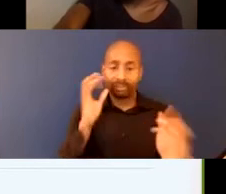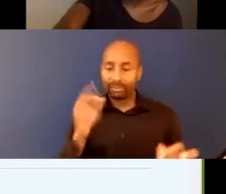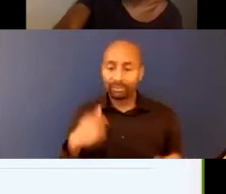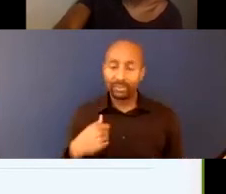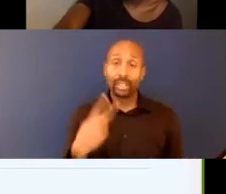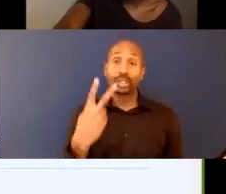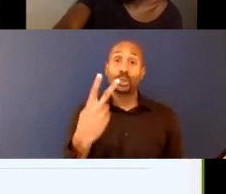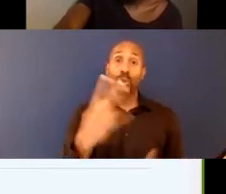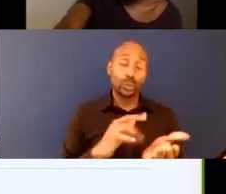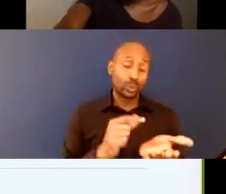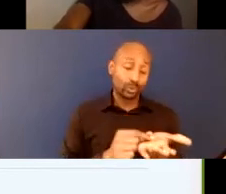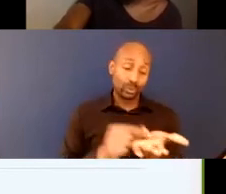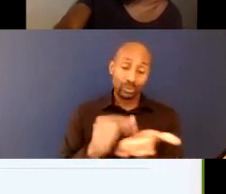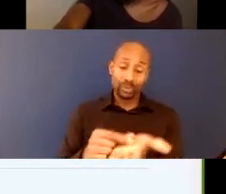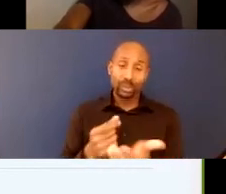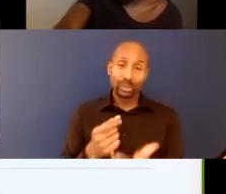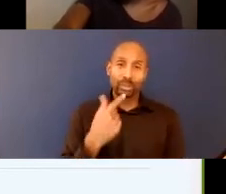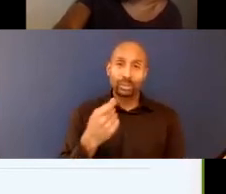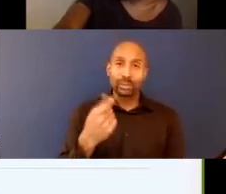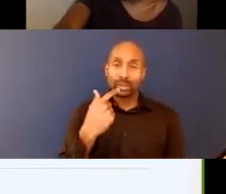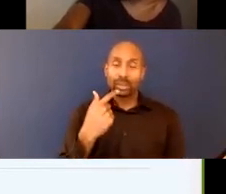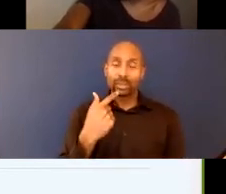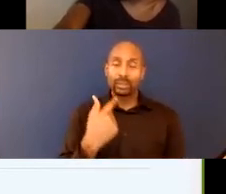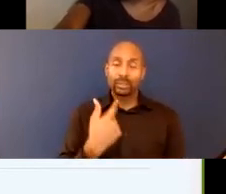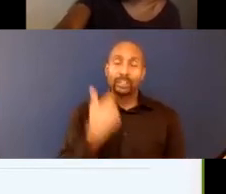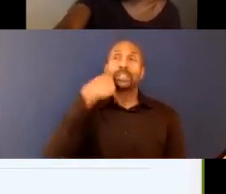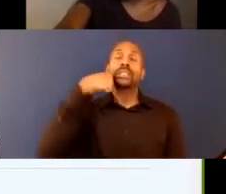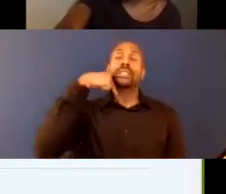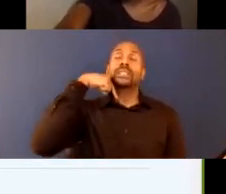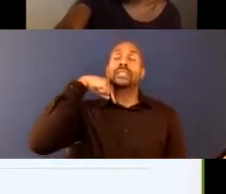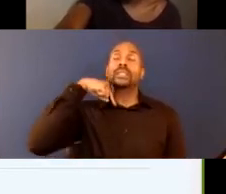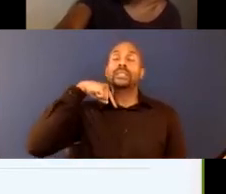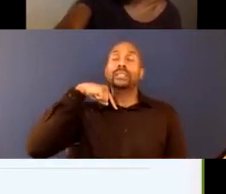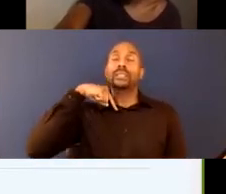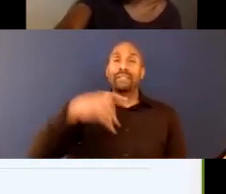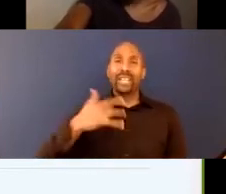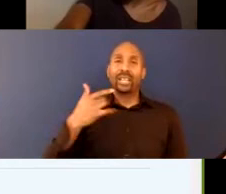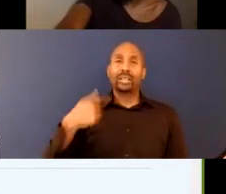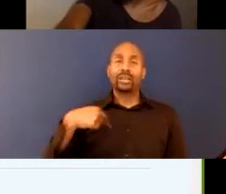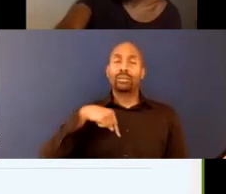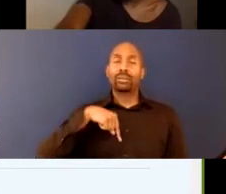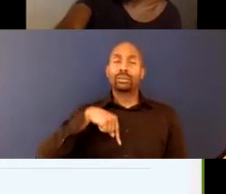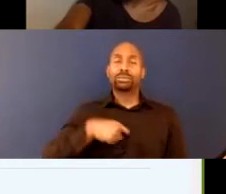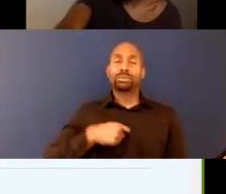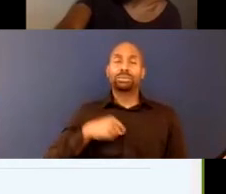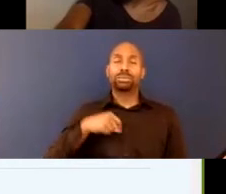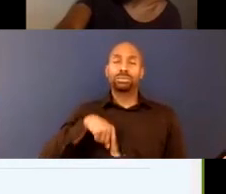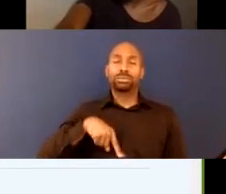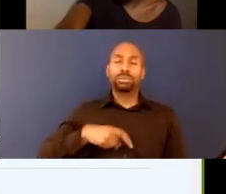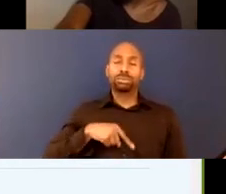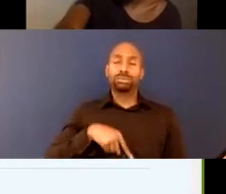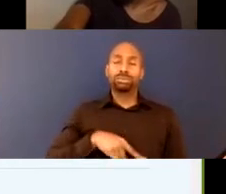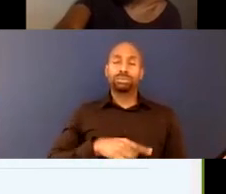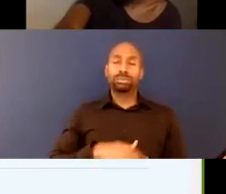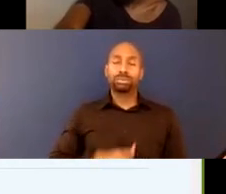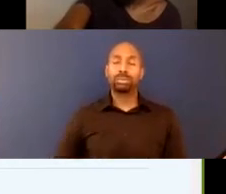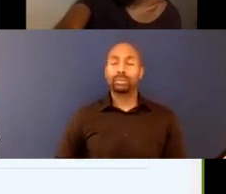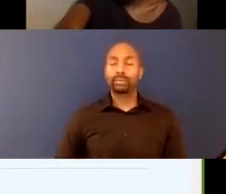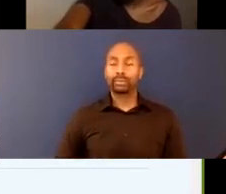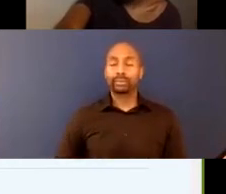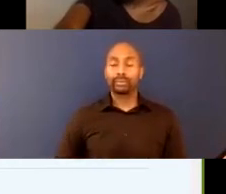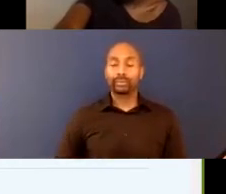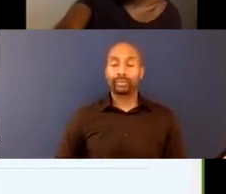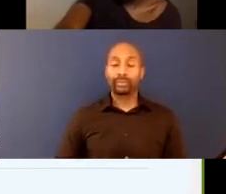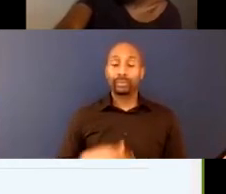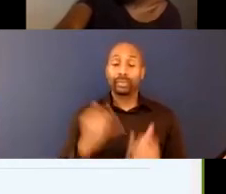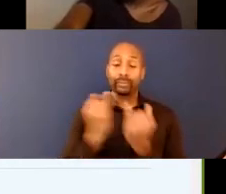down caterpillars, let you sink to the bottom. It's not personal, I tell myself.